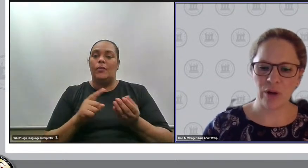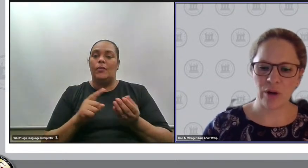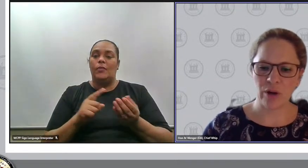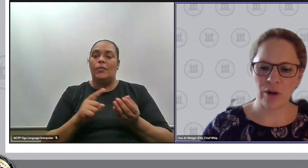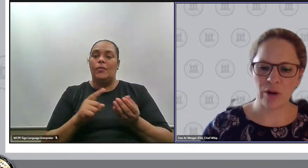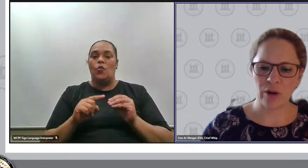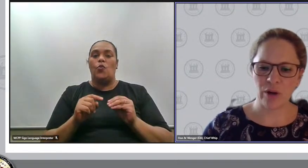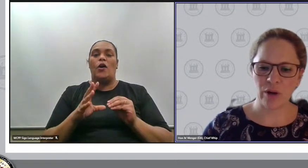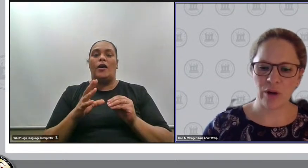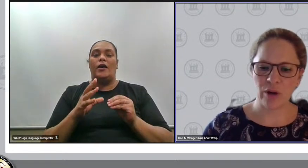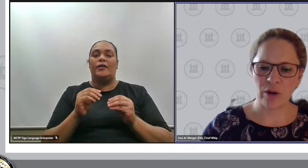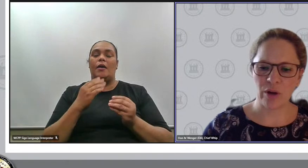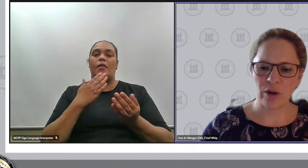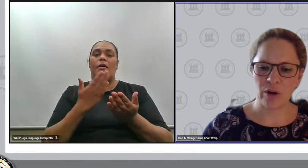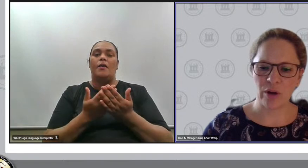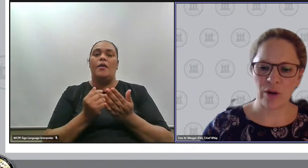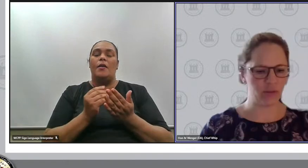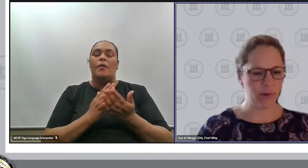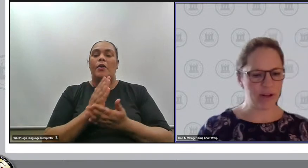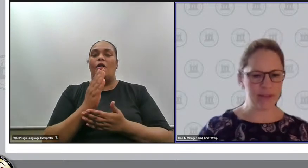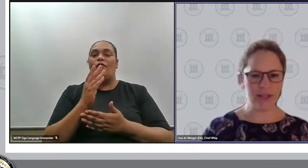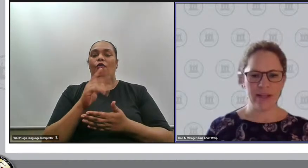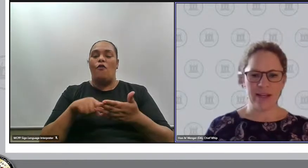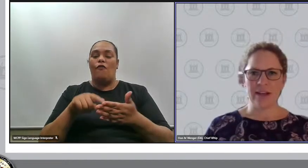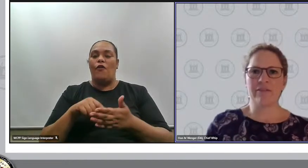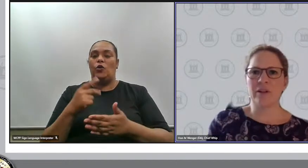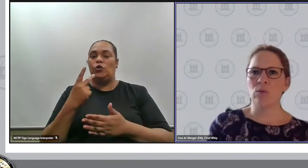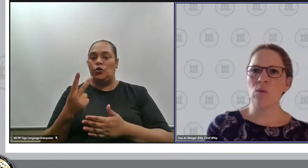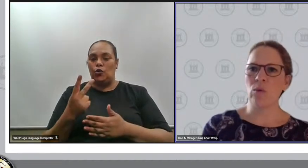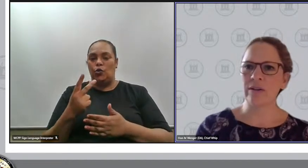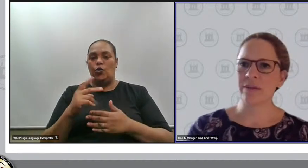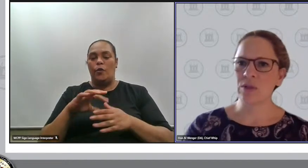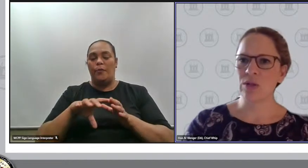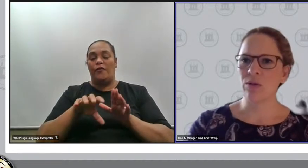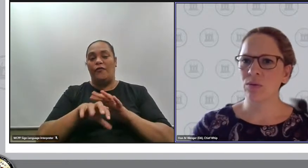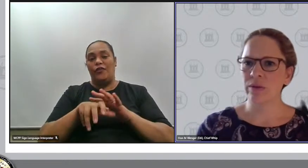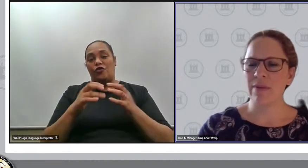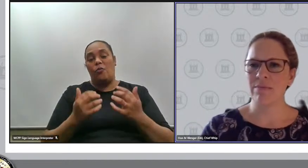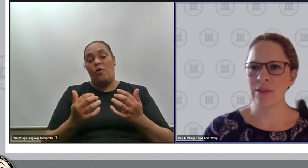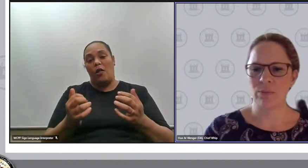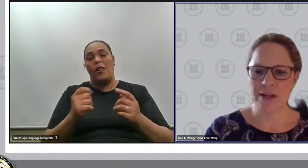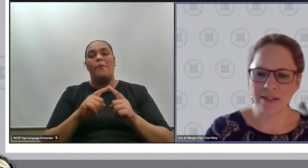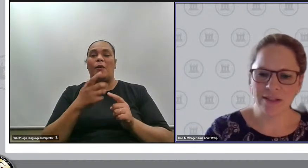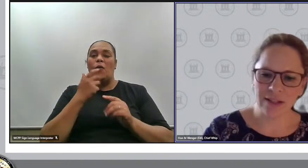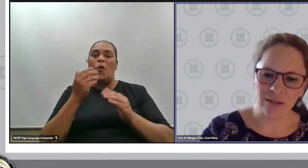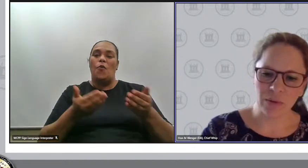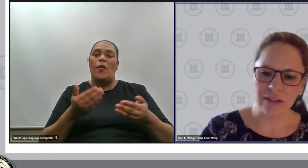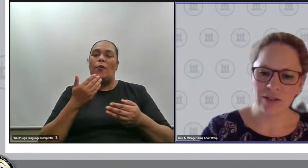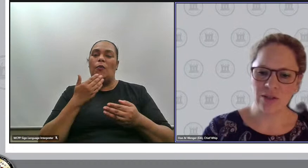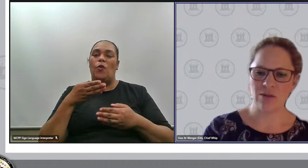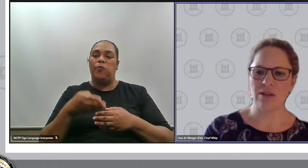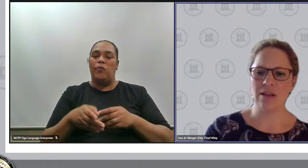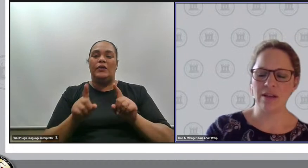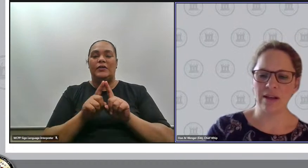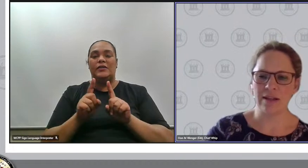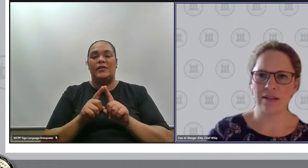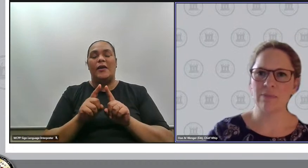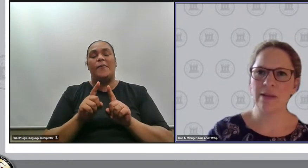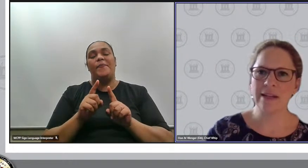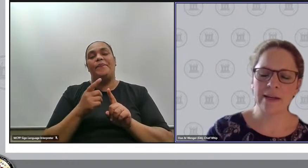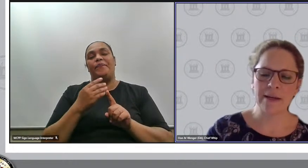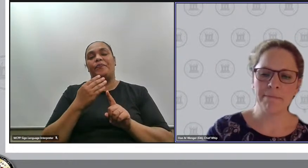main appropriation for Vote 2 Provincial Parliament. A very warm welcome to all the members present, as well as to the